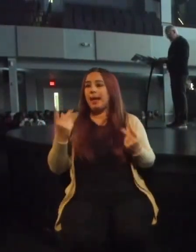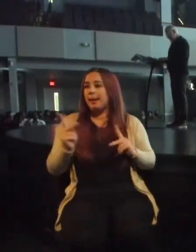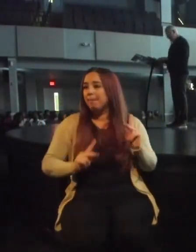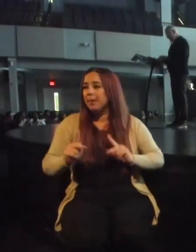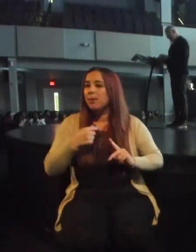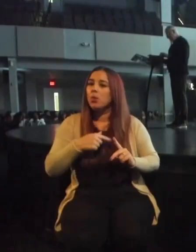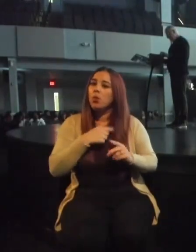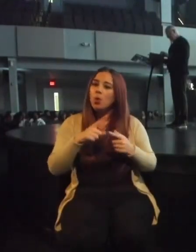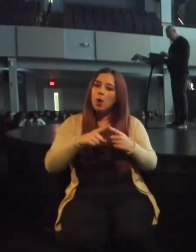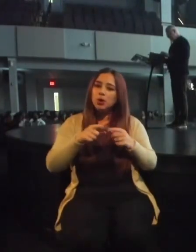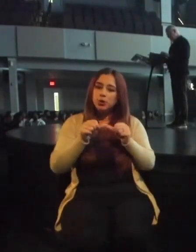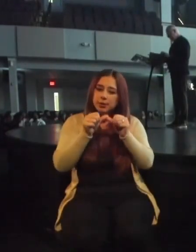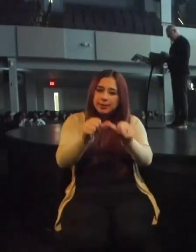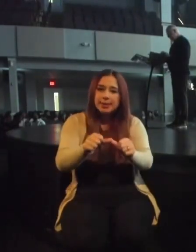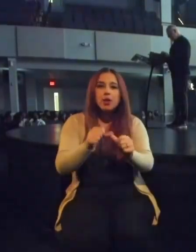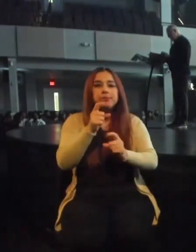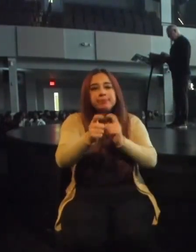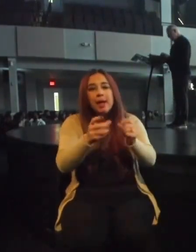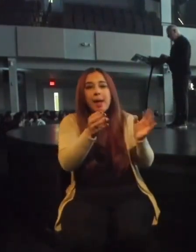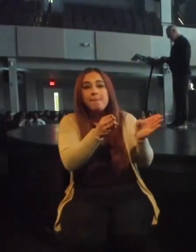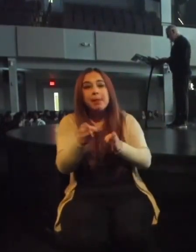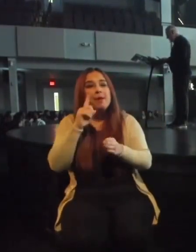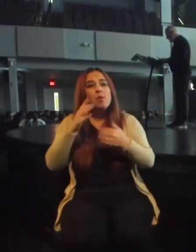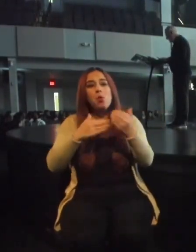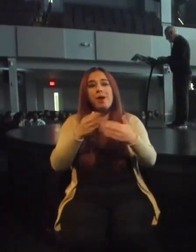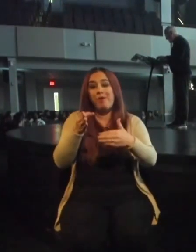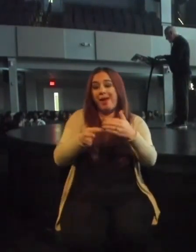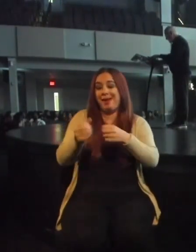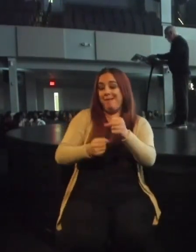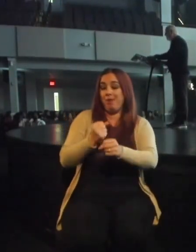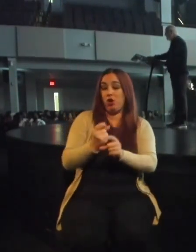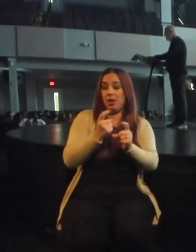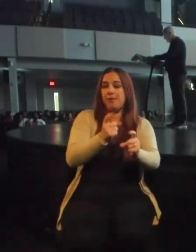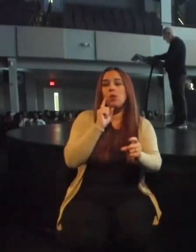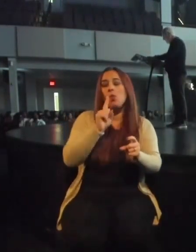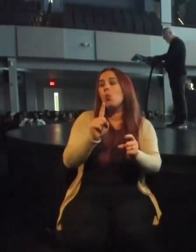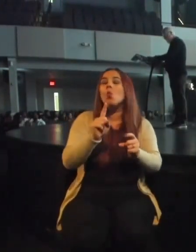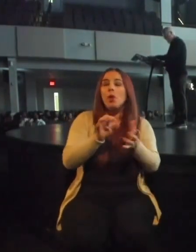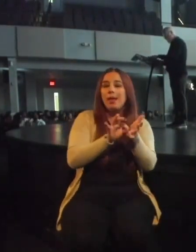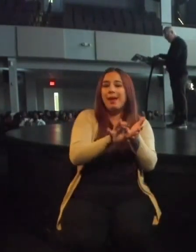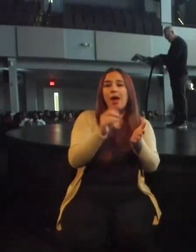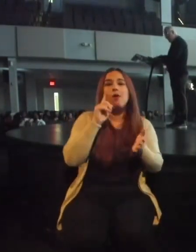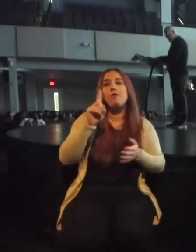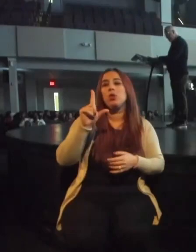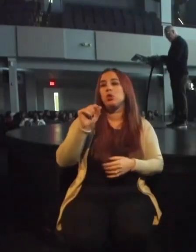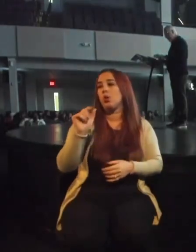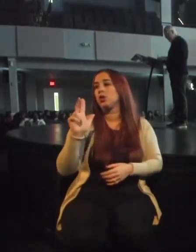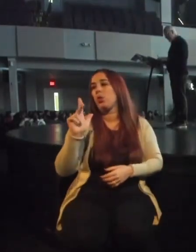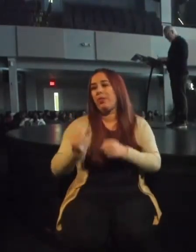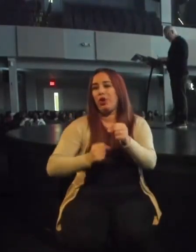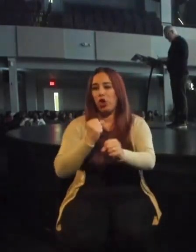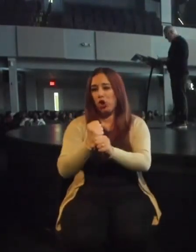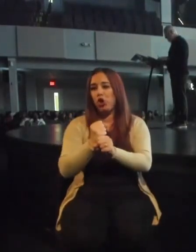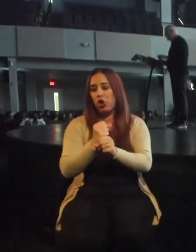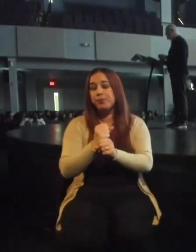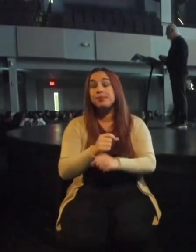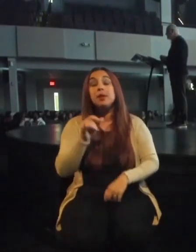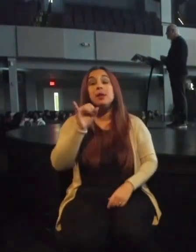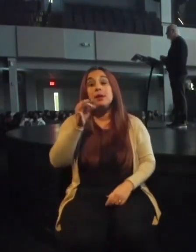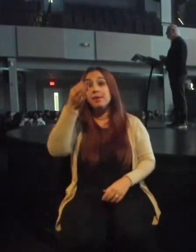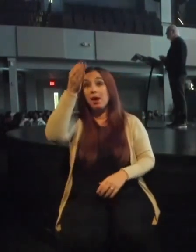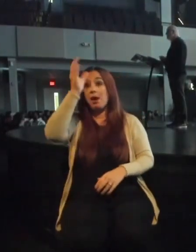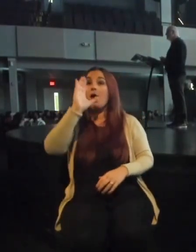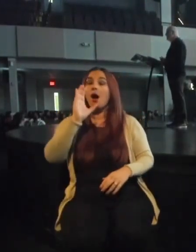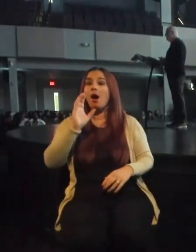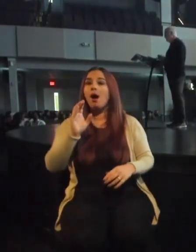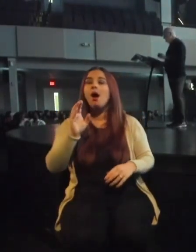keep being generous and to plan for any end of the year giving. This will count towards your 2023 giving as a whole. If God has put it